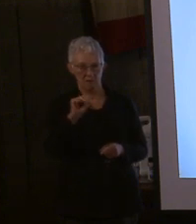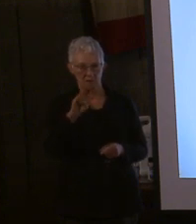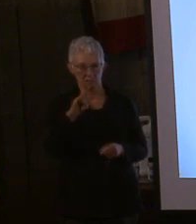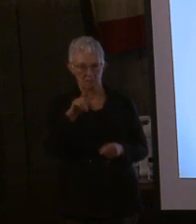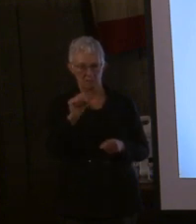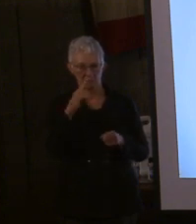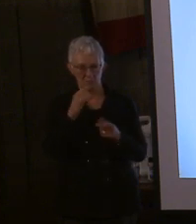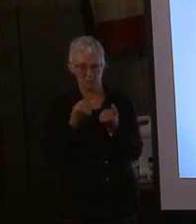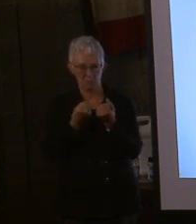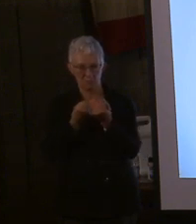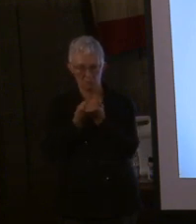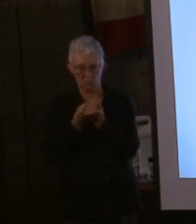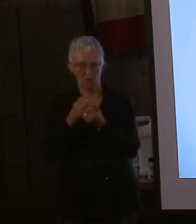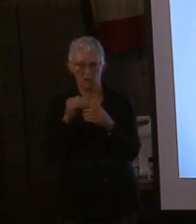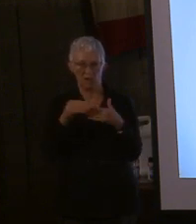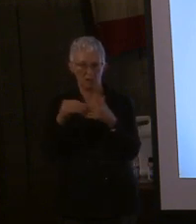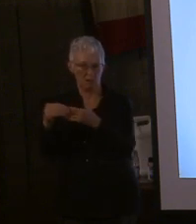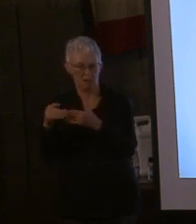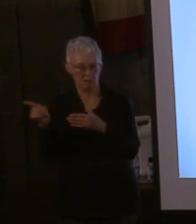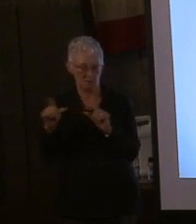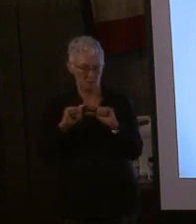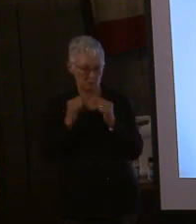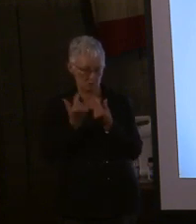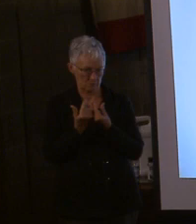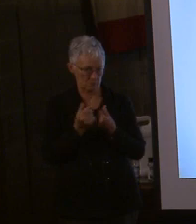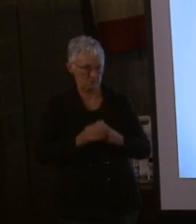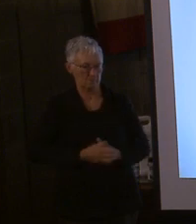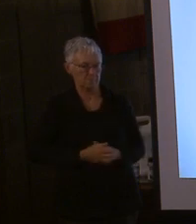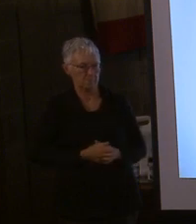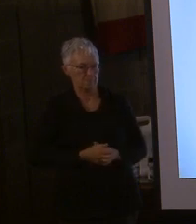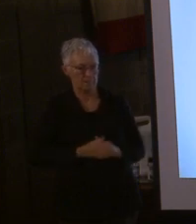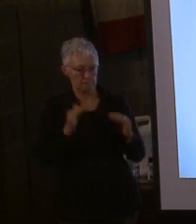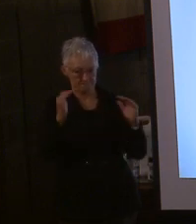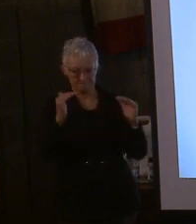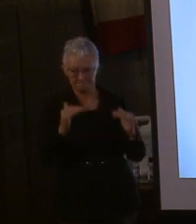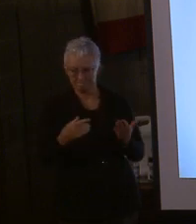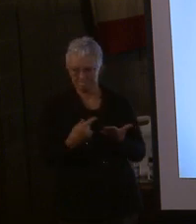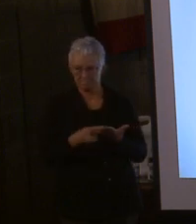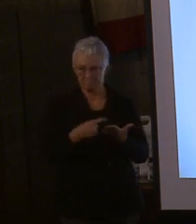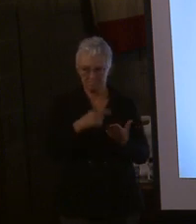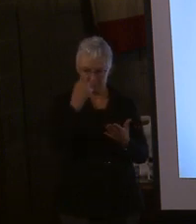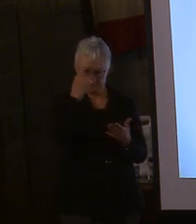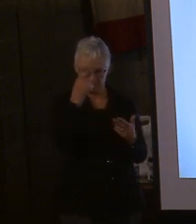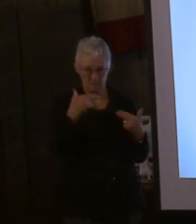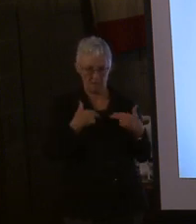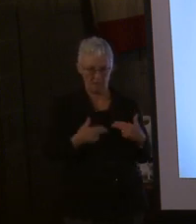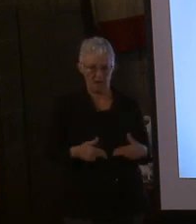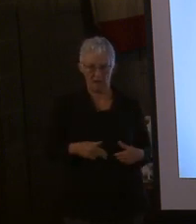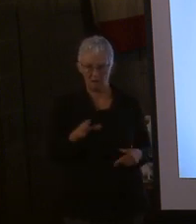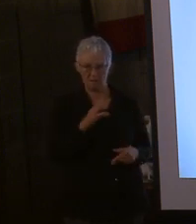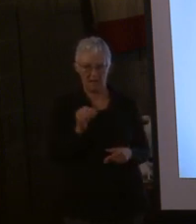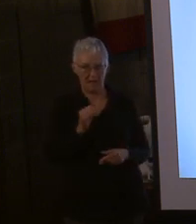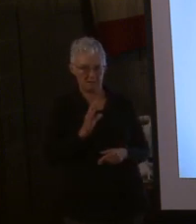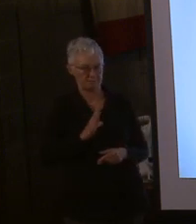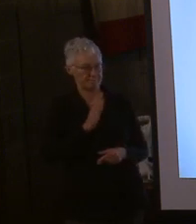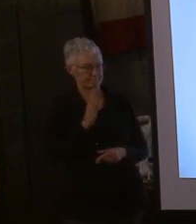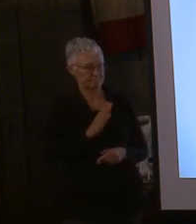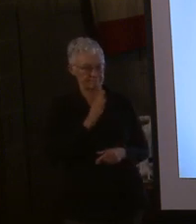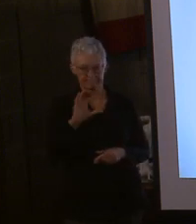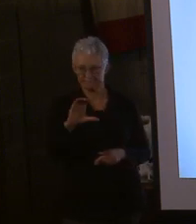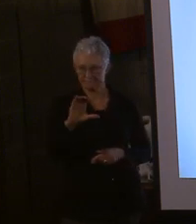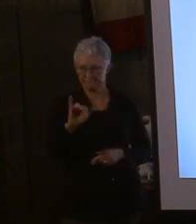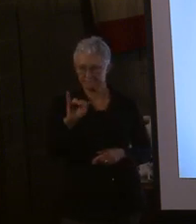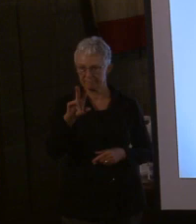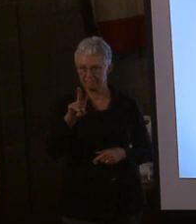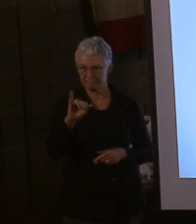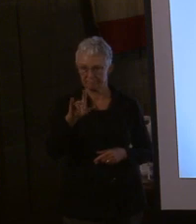you. All right, so next we're going to talk about mental health and civility. Now, folks, we know